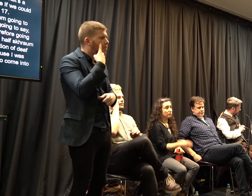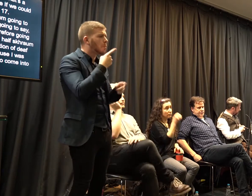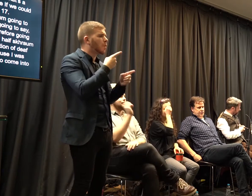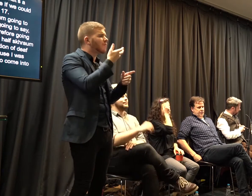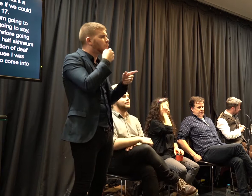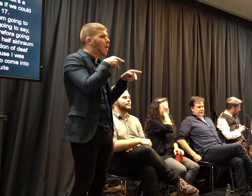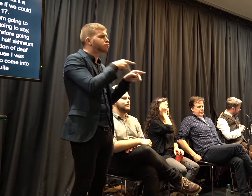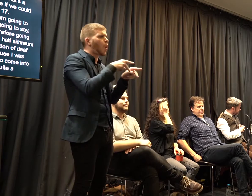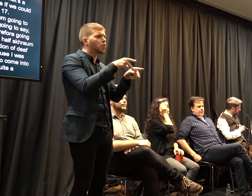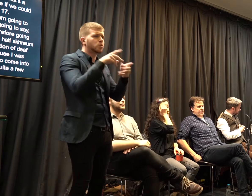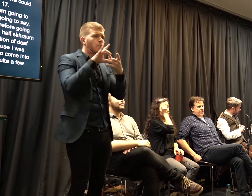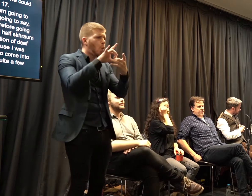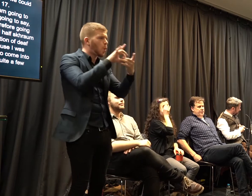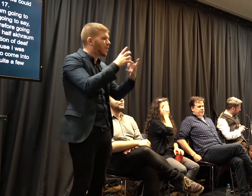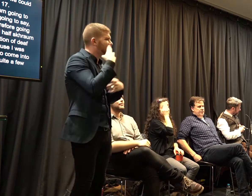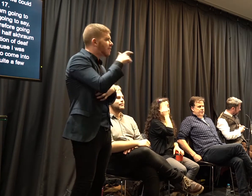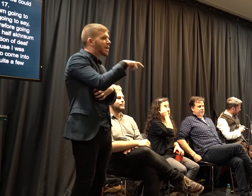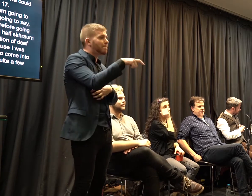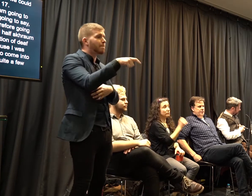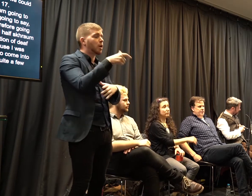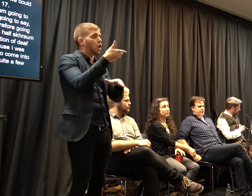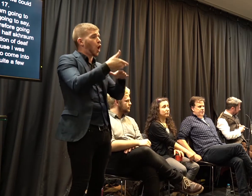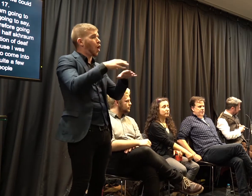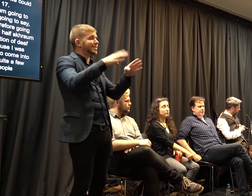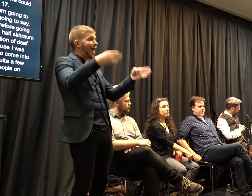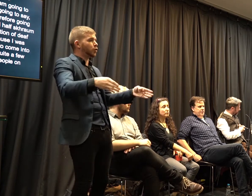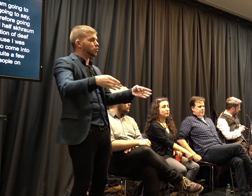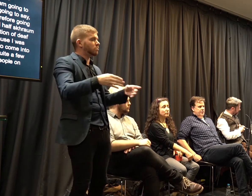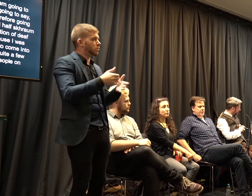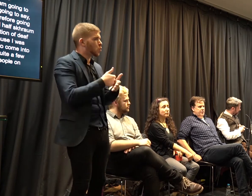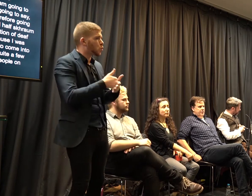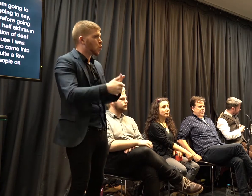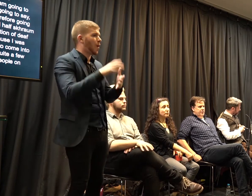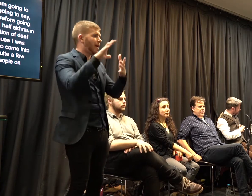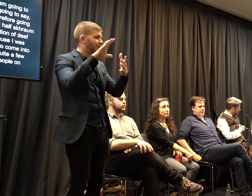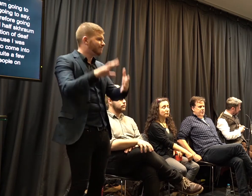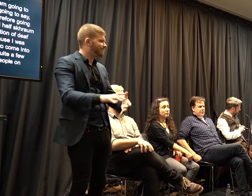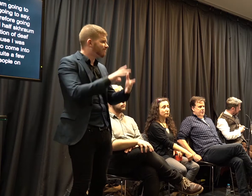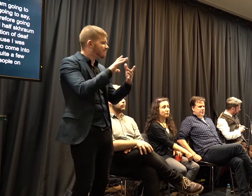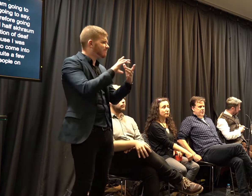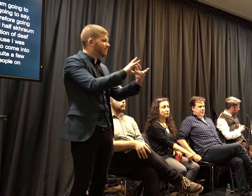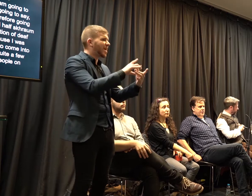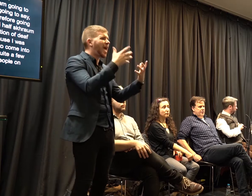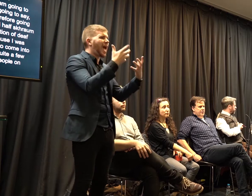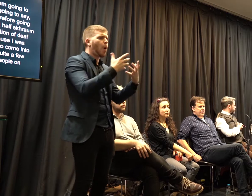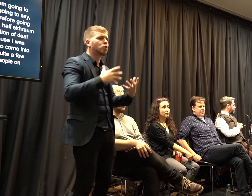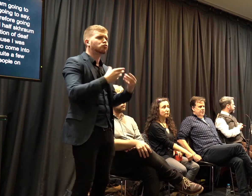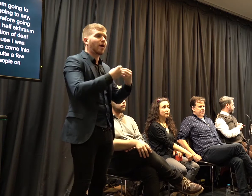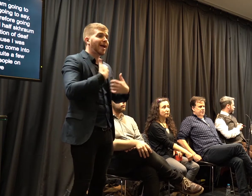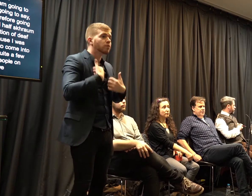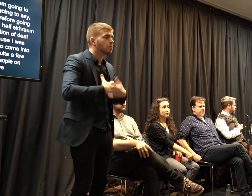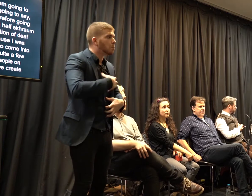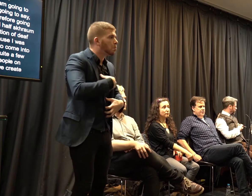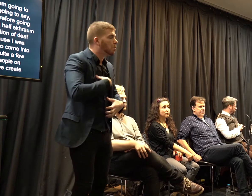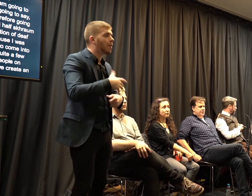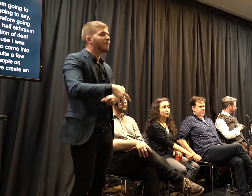of working with deaf people on stage, but it was always linked to how can we create an interesting performance. So it was